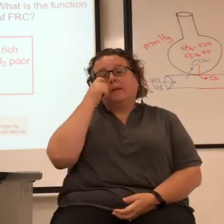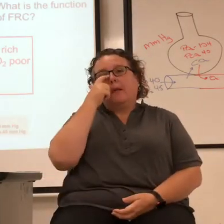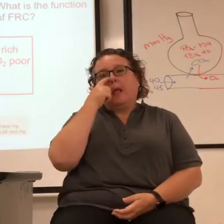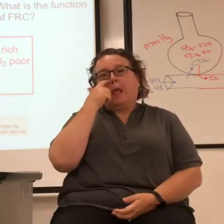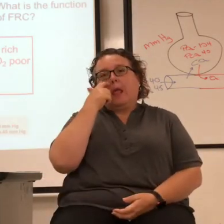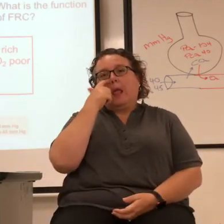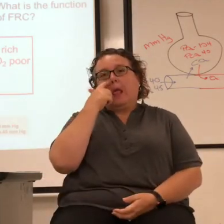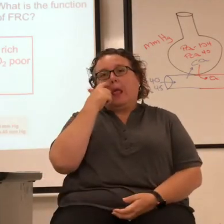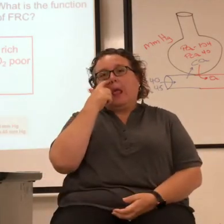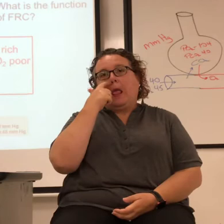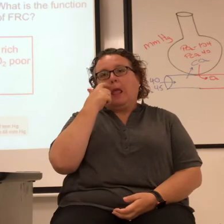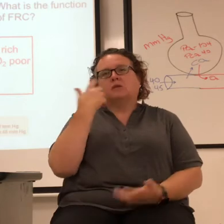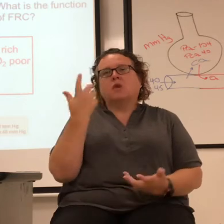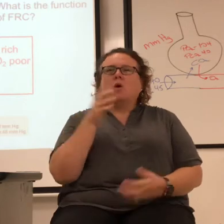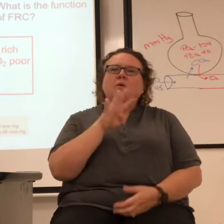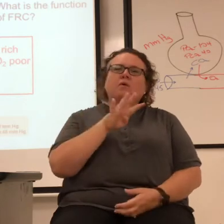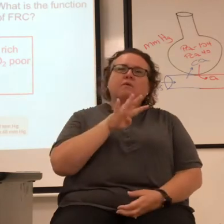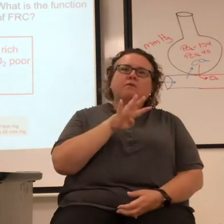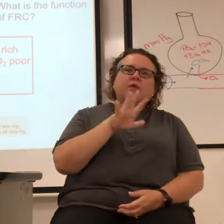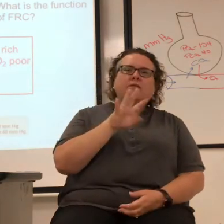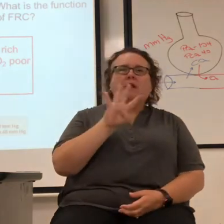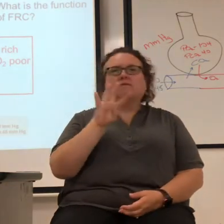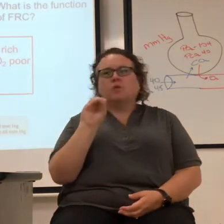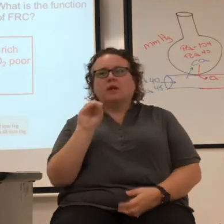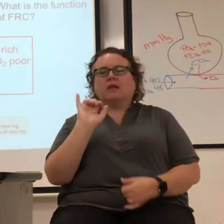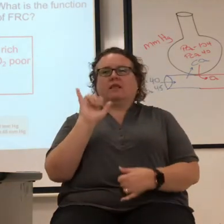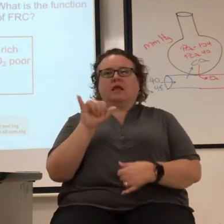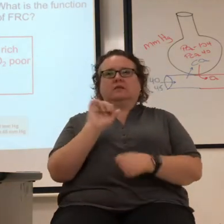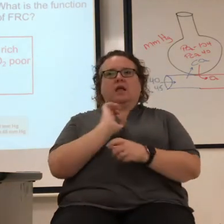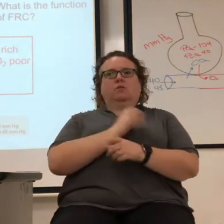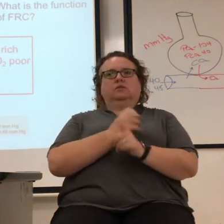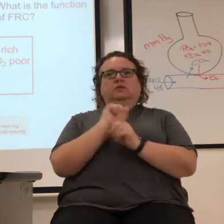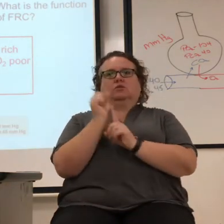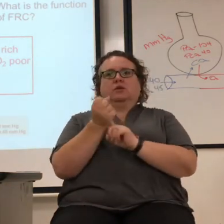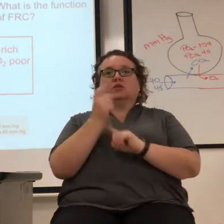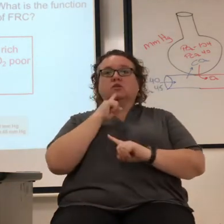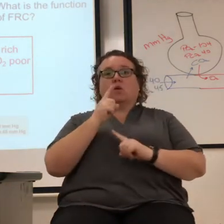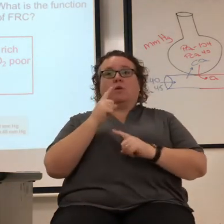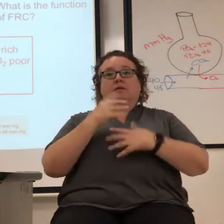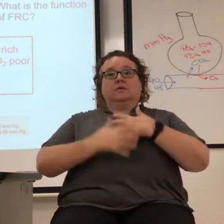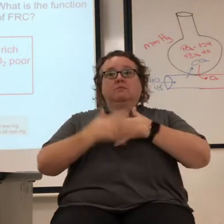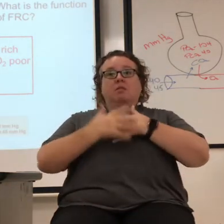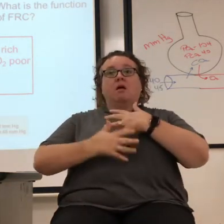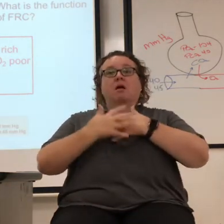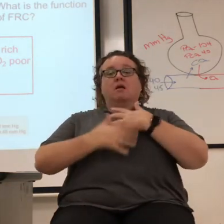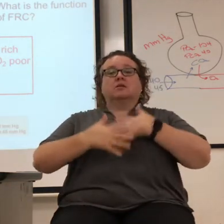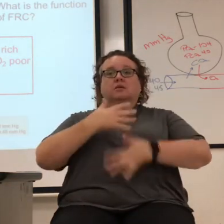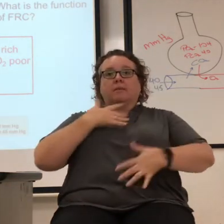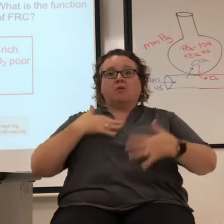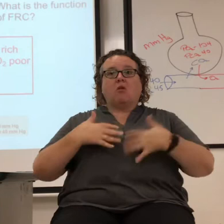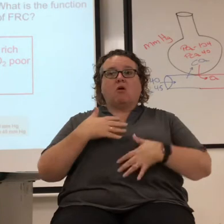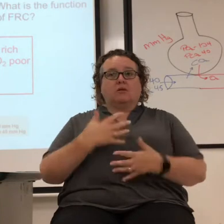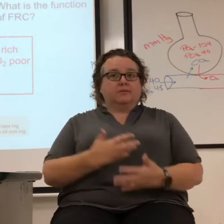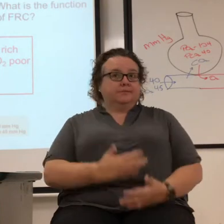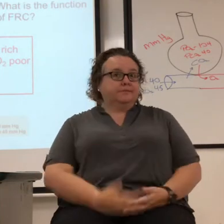Okay, so let's go with 45, 40. That's the situation here. So this blood's coming along here.